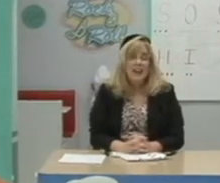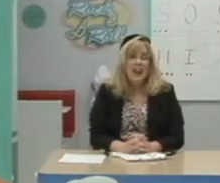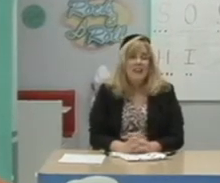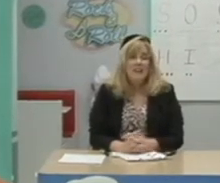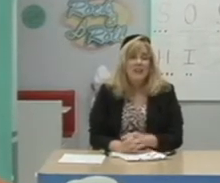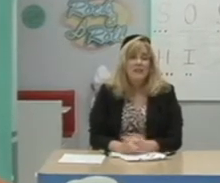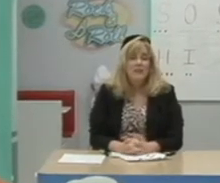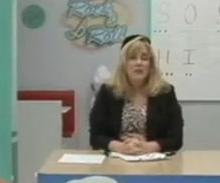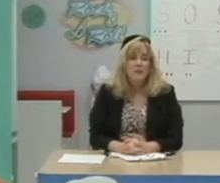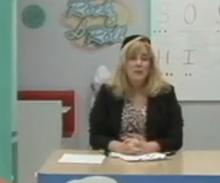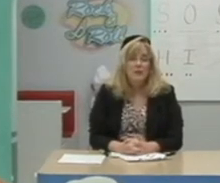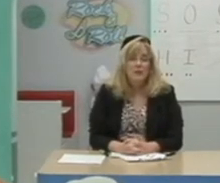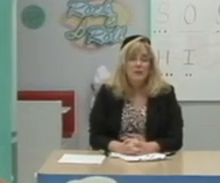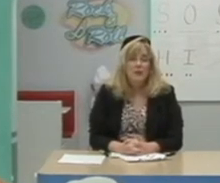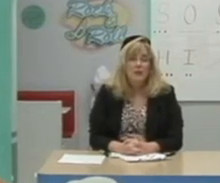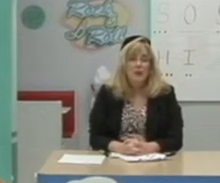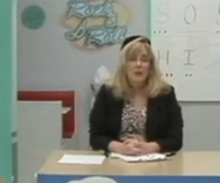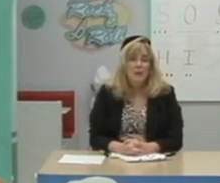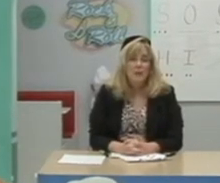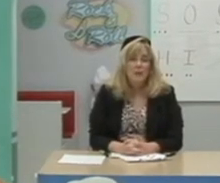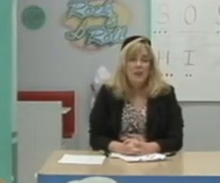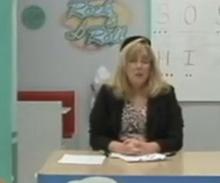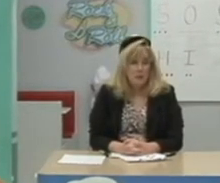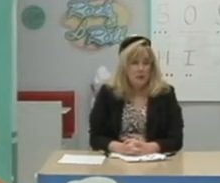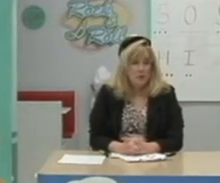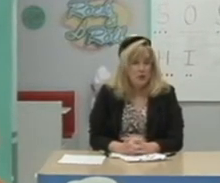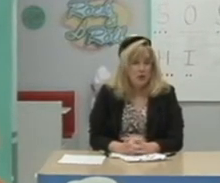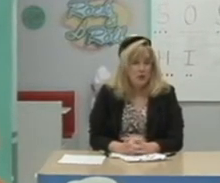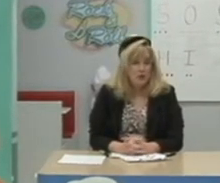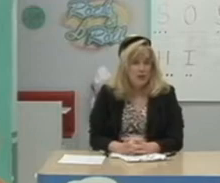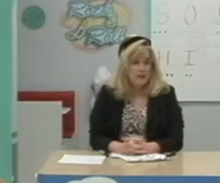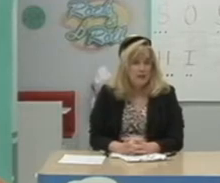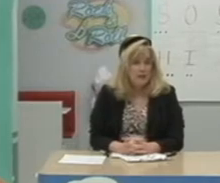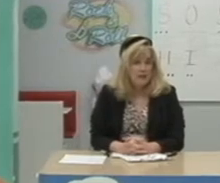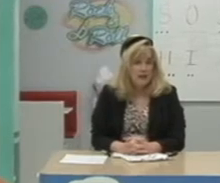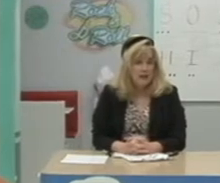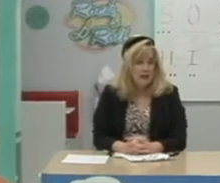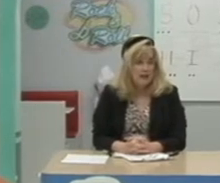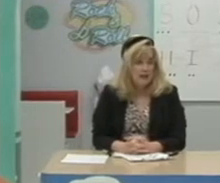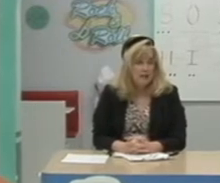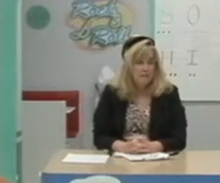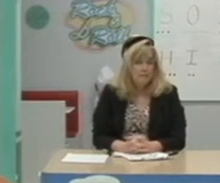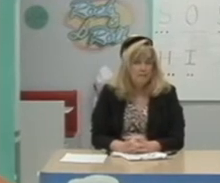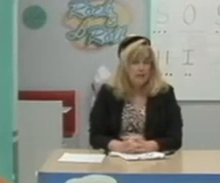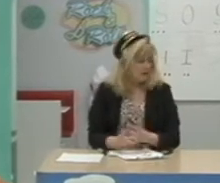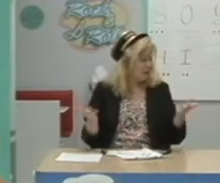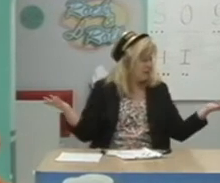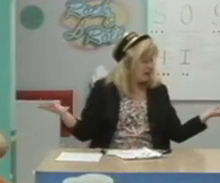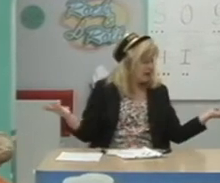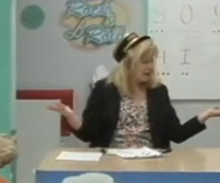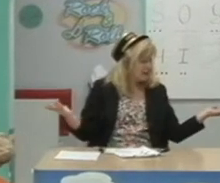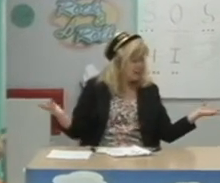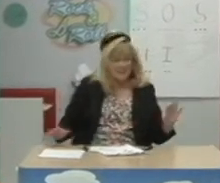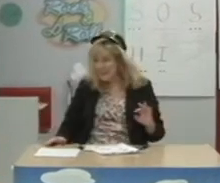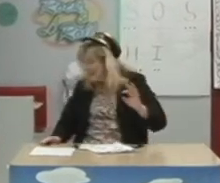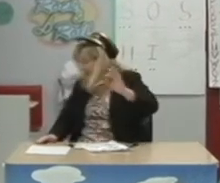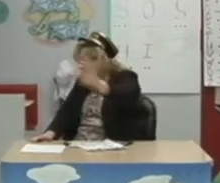and thank you to you boys and girls at home. We really appreciate you joining us here today, and let's go to recess. Hey